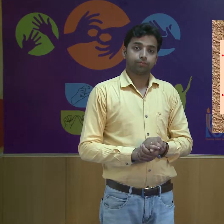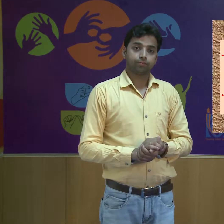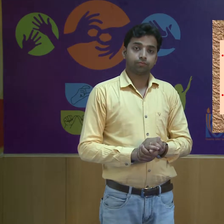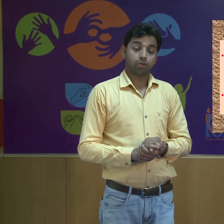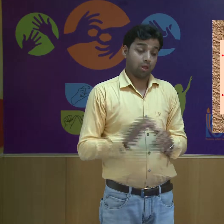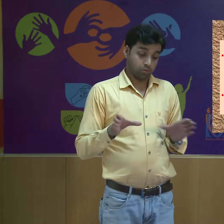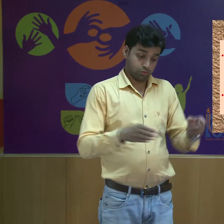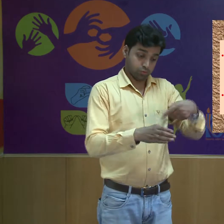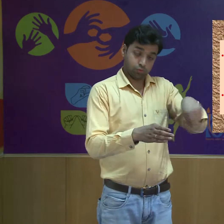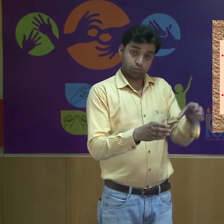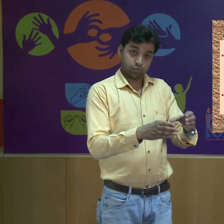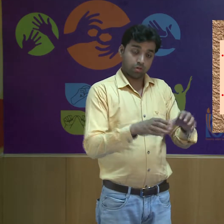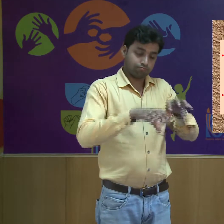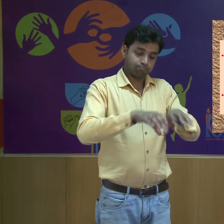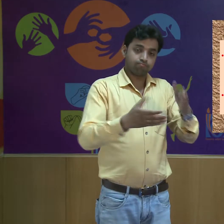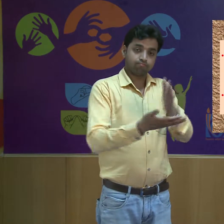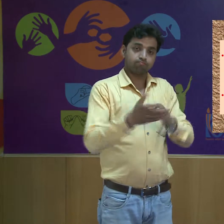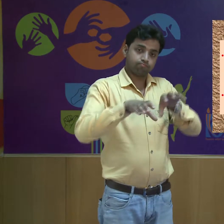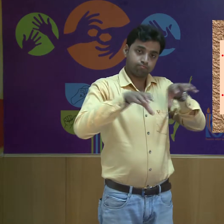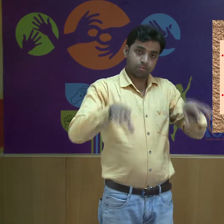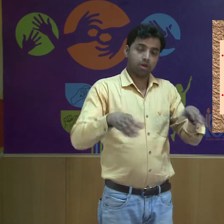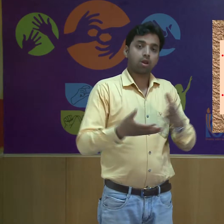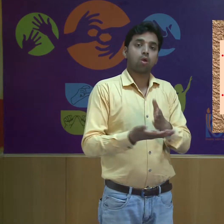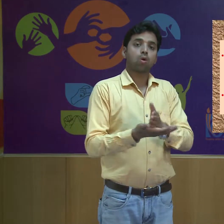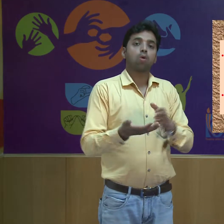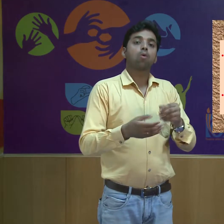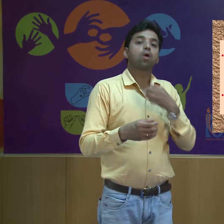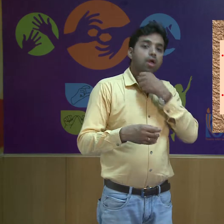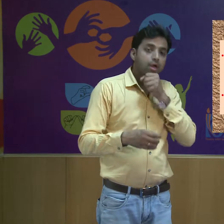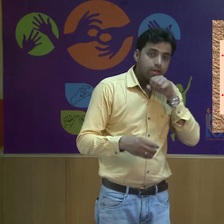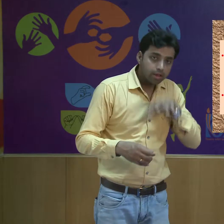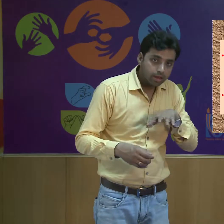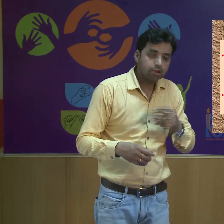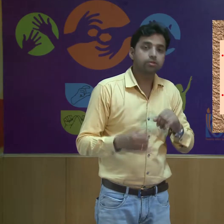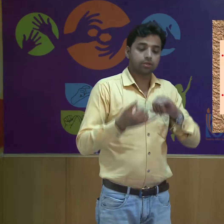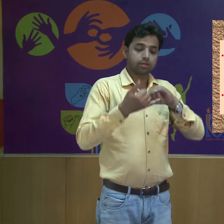Society is divided on the basis of age and sex.